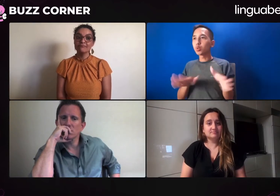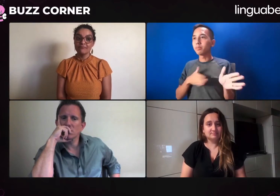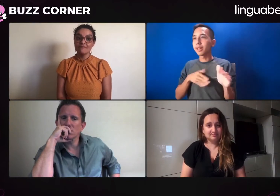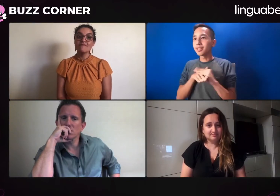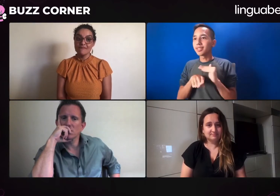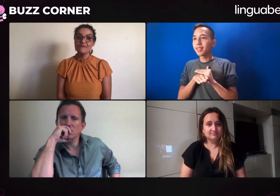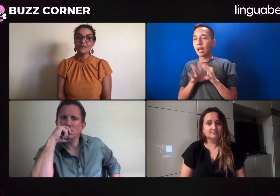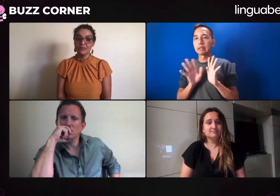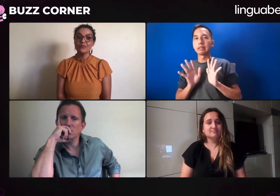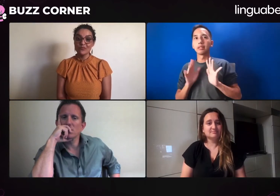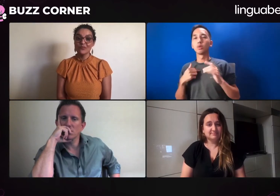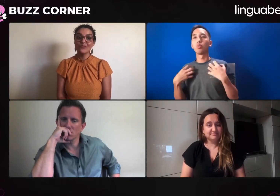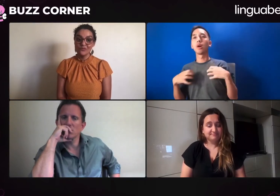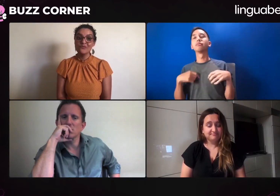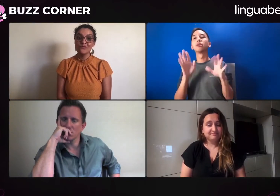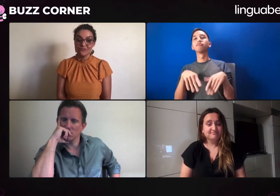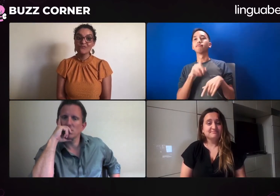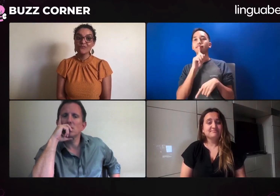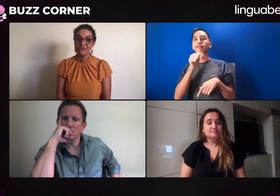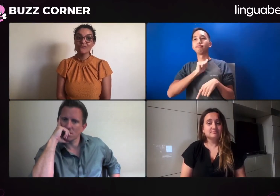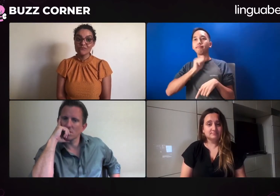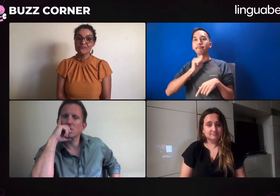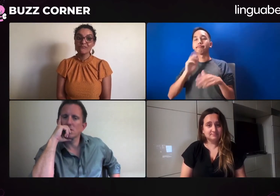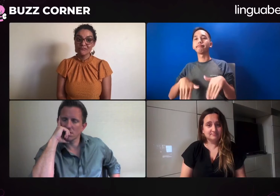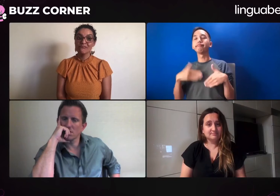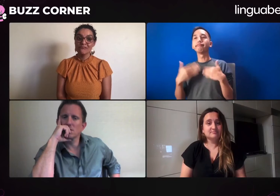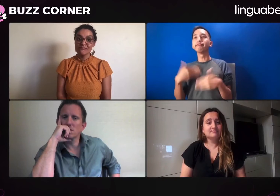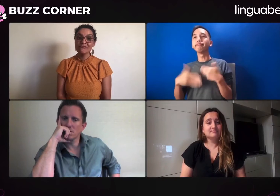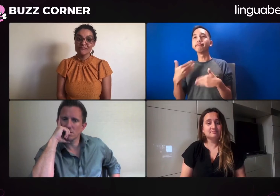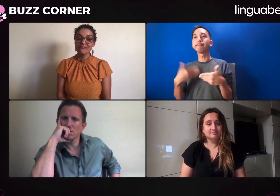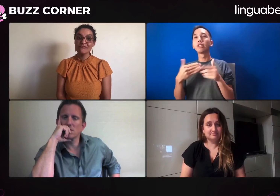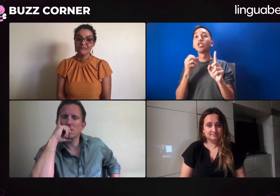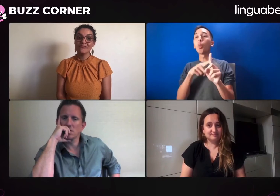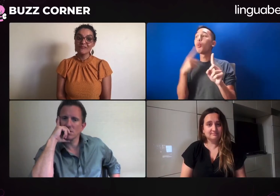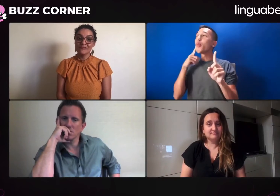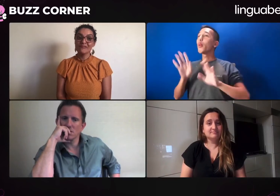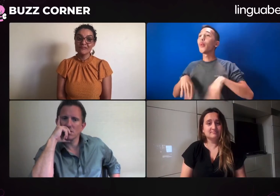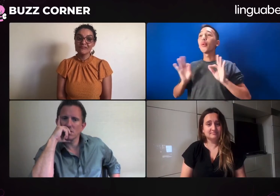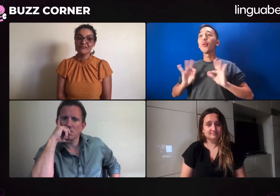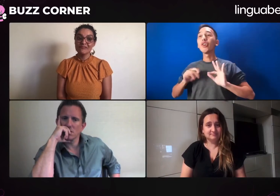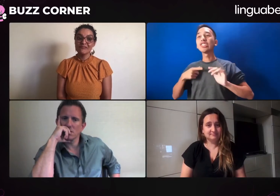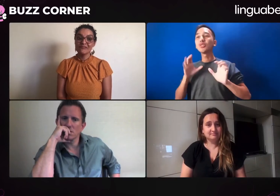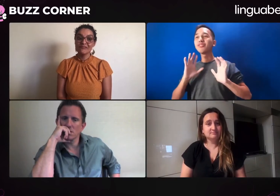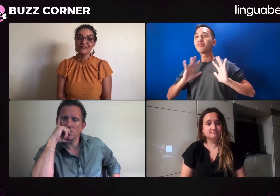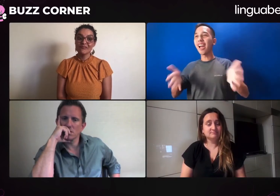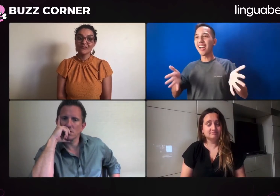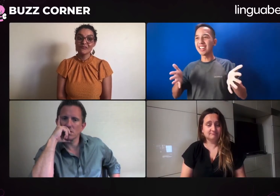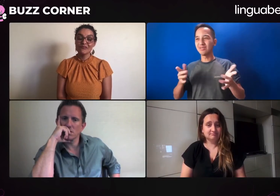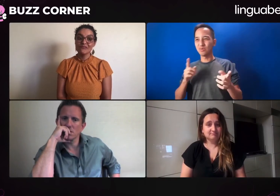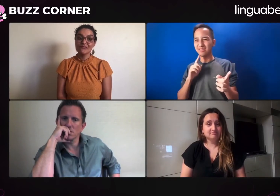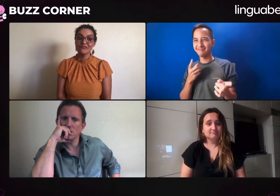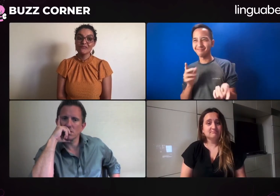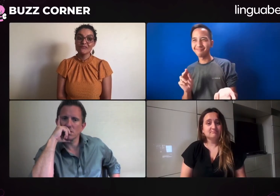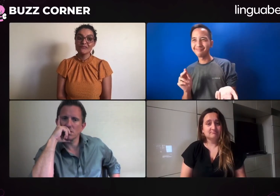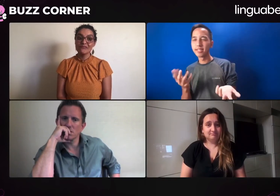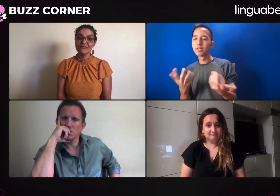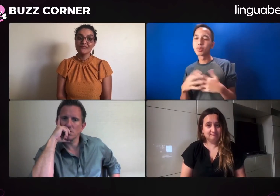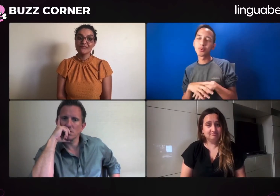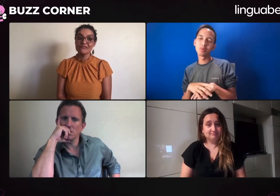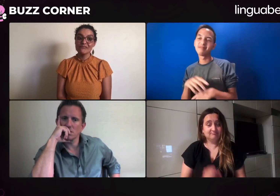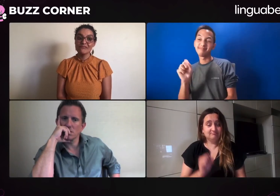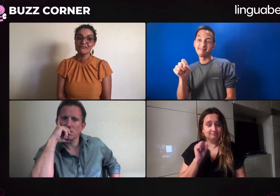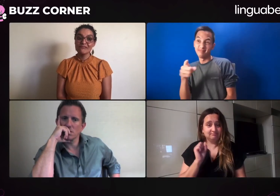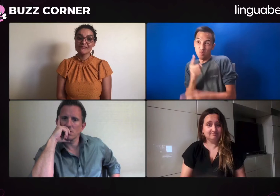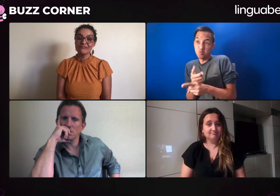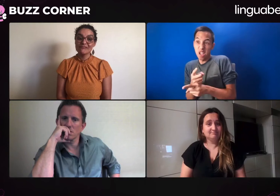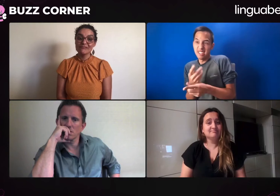fears that if, I upset you, I might lose my access. And so I just tolerate things and I just smile and say,